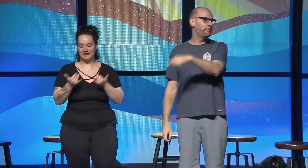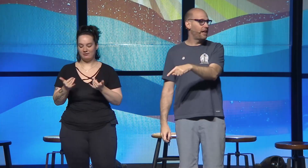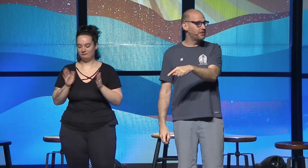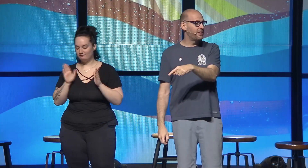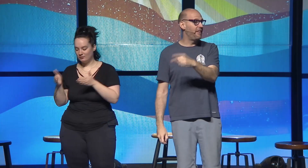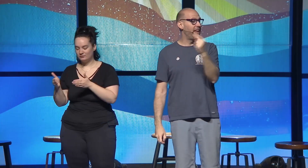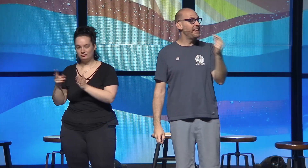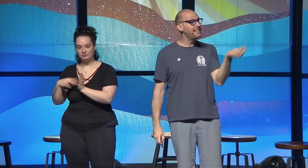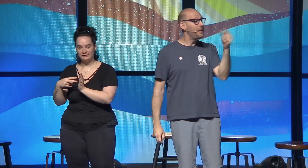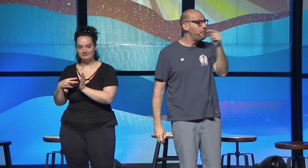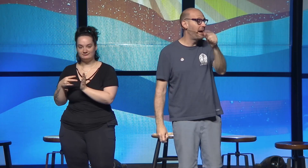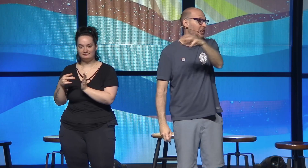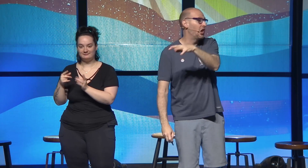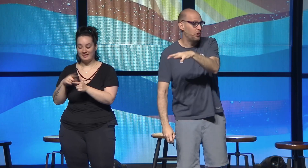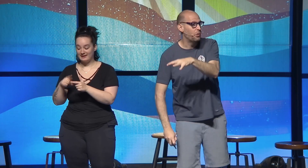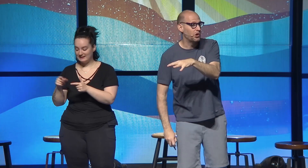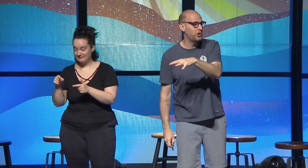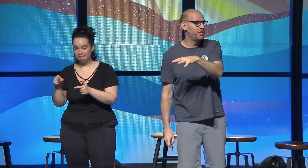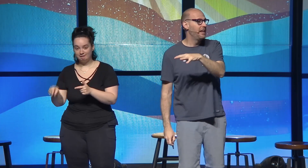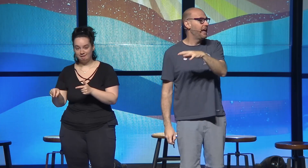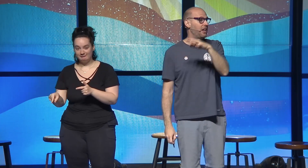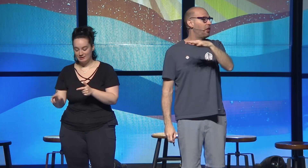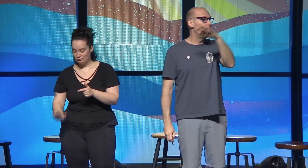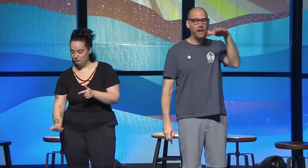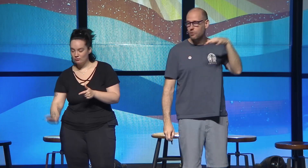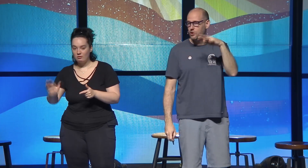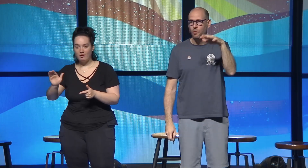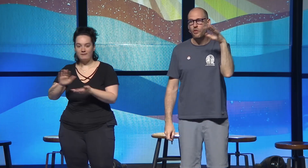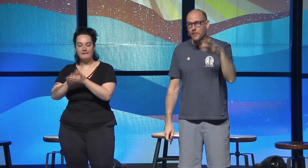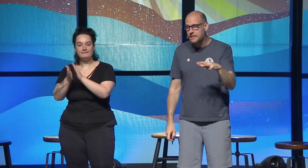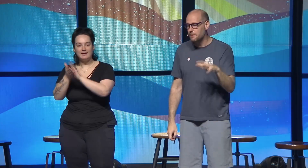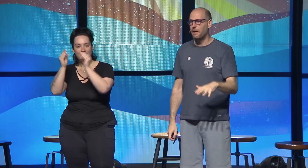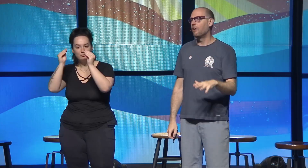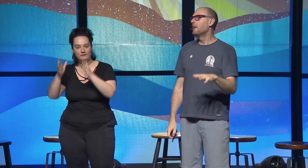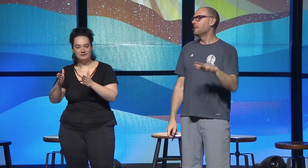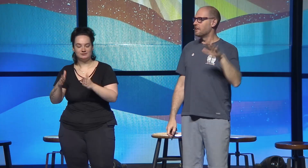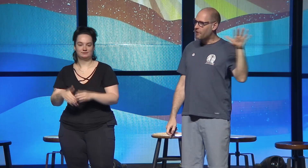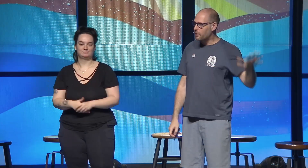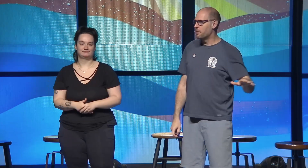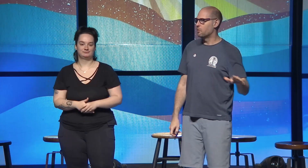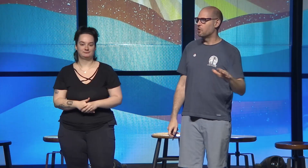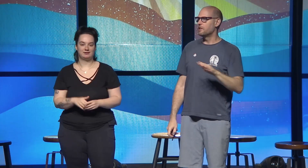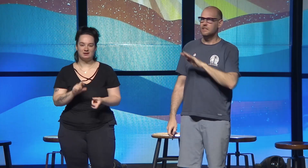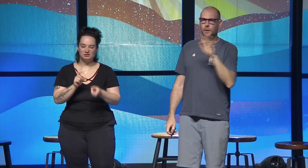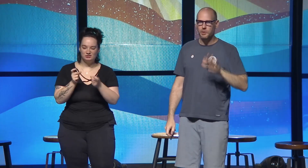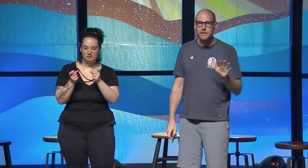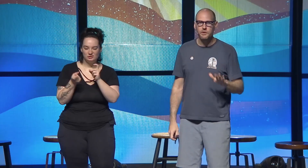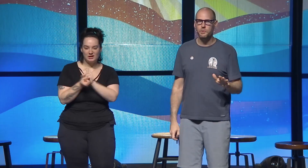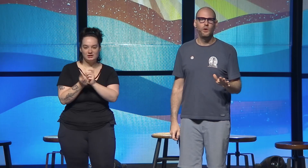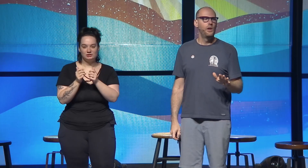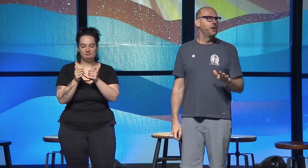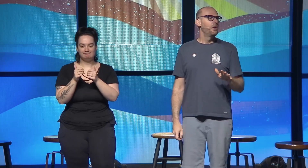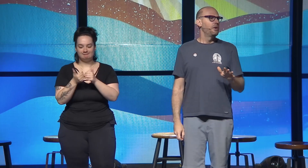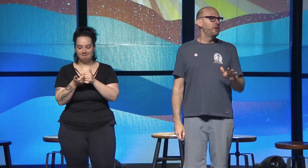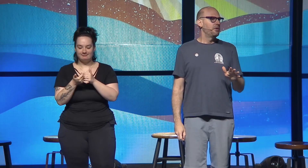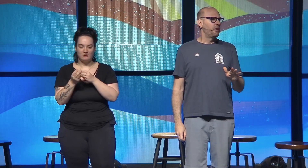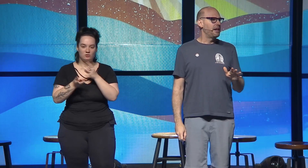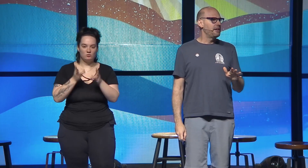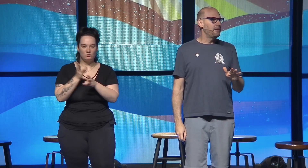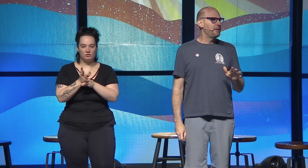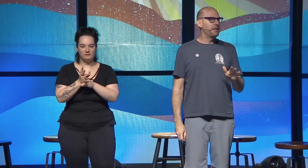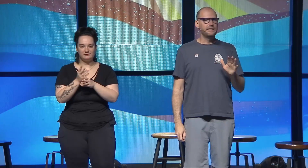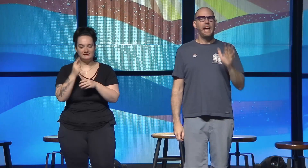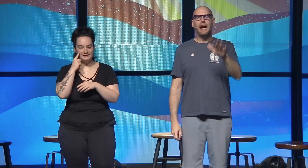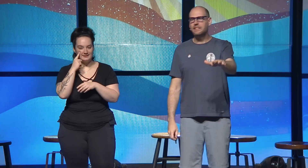become a professor, and then his impact on the world and on the way in which the world thinks about the developing world is unbelievable,